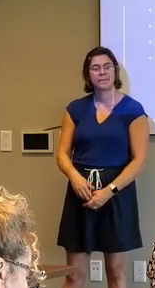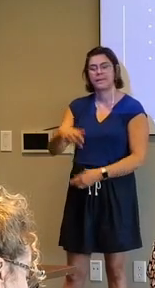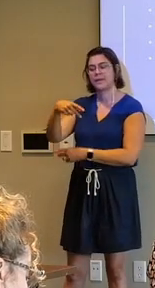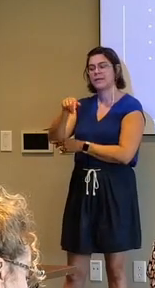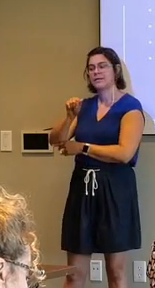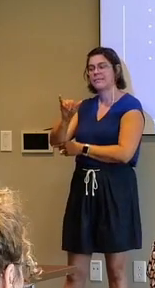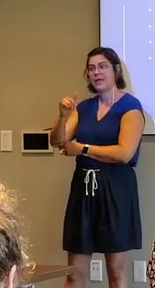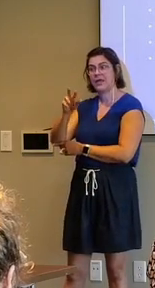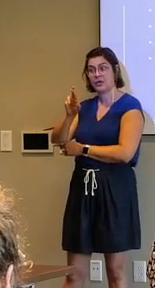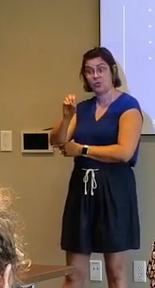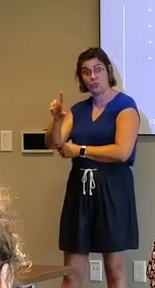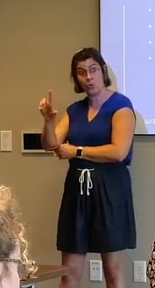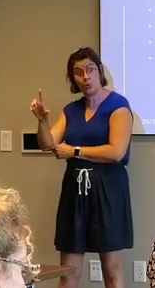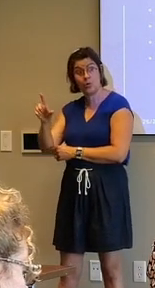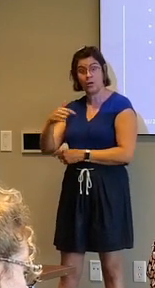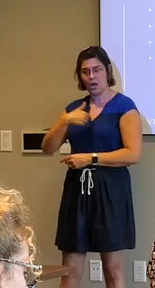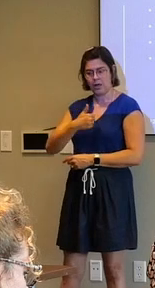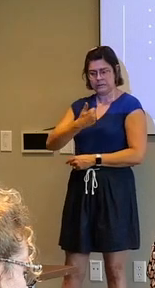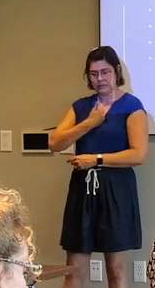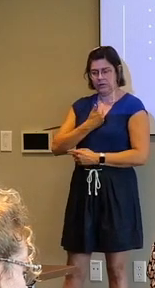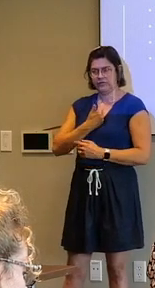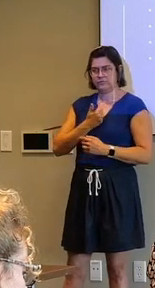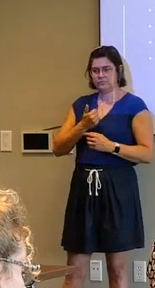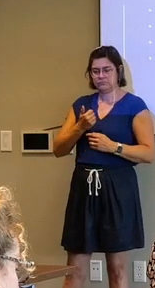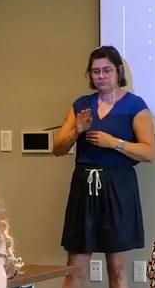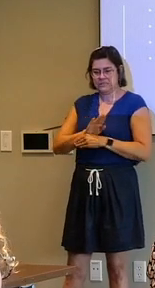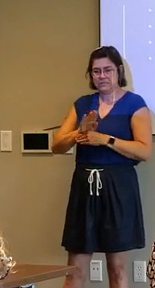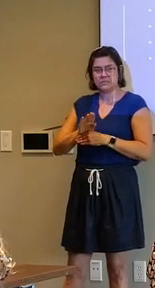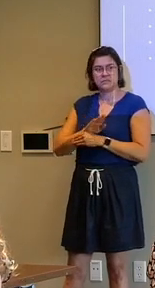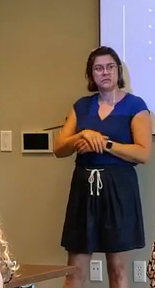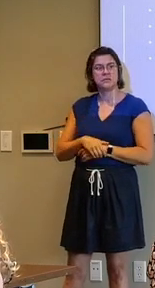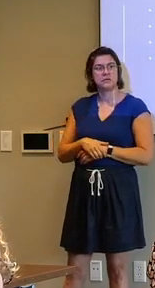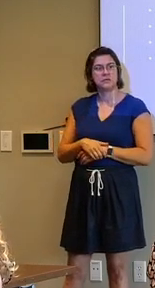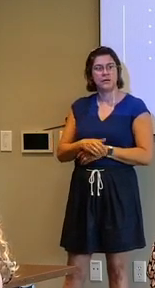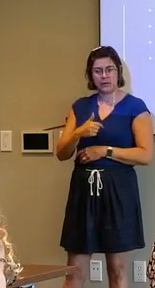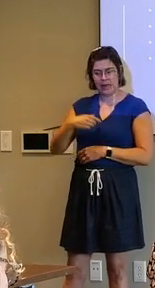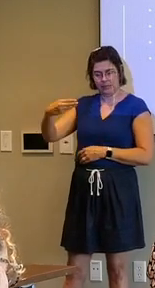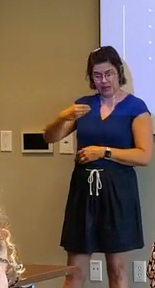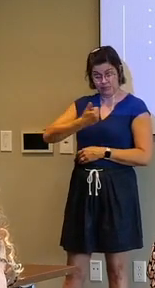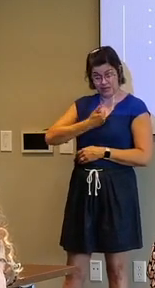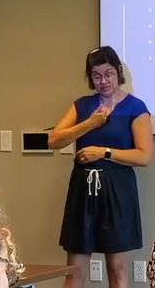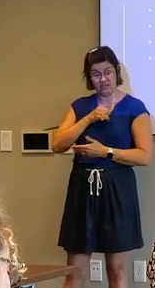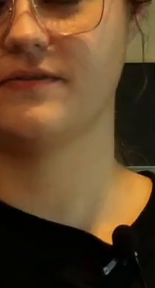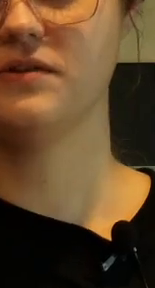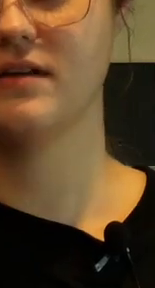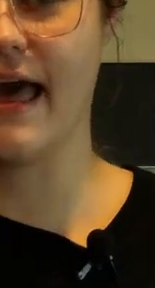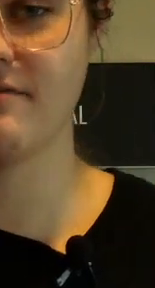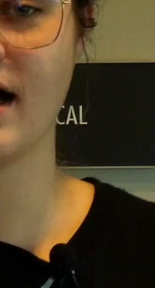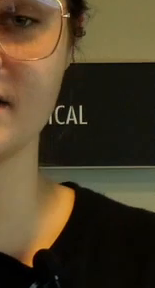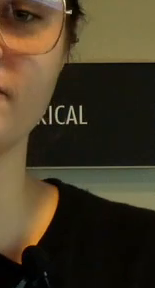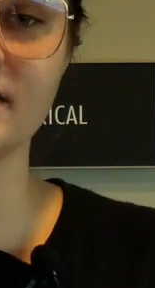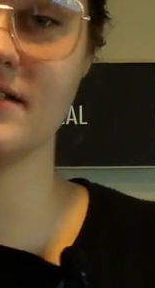Payroll. Yes. I'm a self-proprietor. Mm-hmm. I keep myself on payroll. Does that count? Yes, if